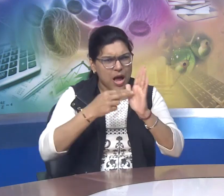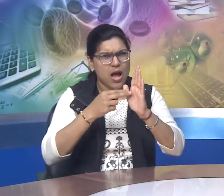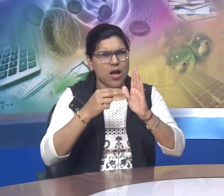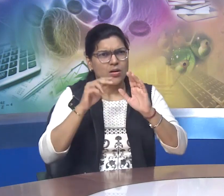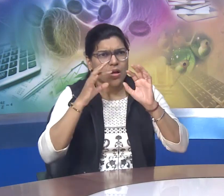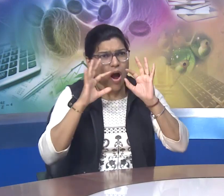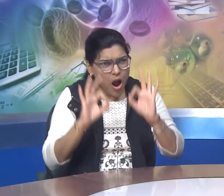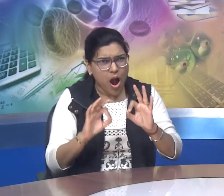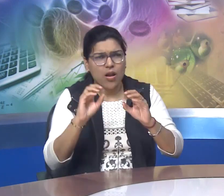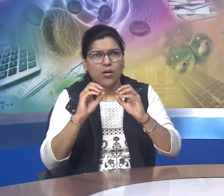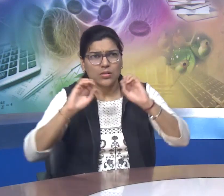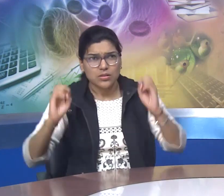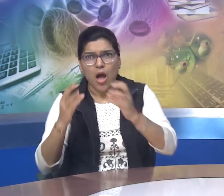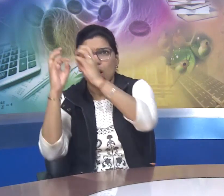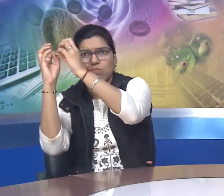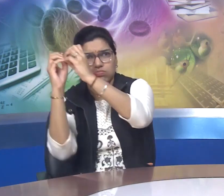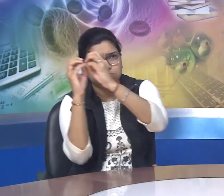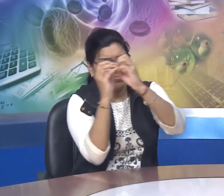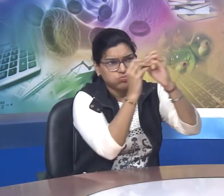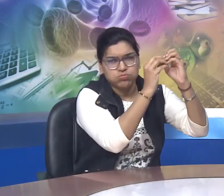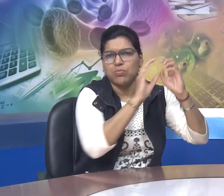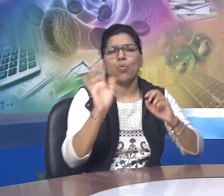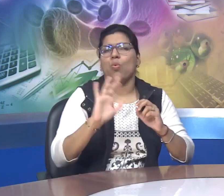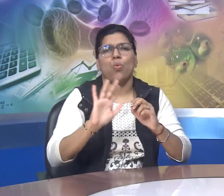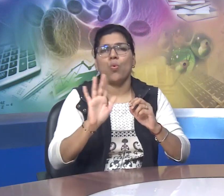That is called the passive voice.